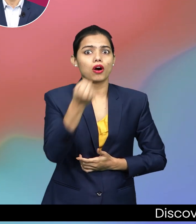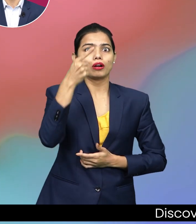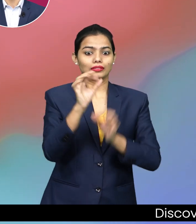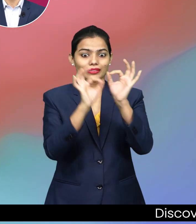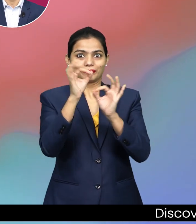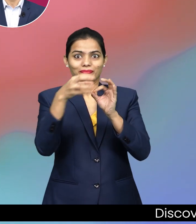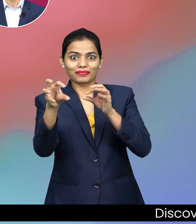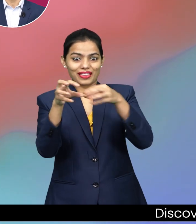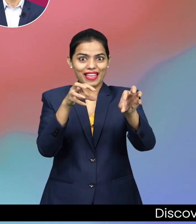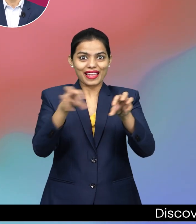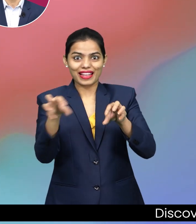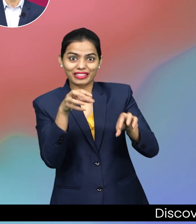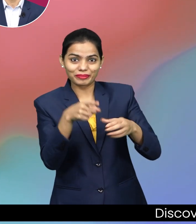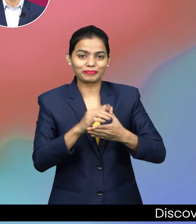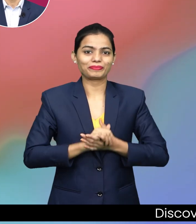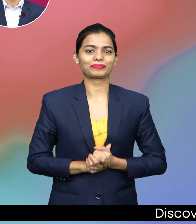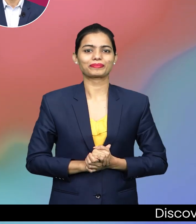discovery of cell division